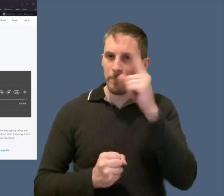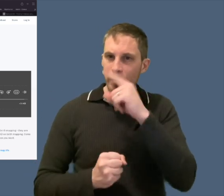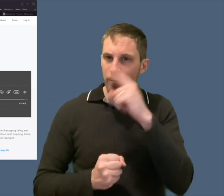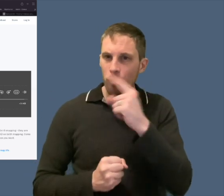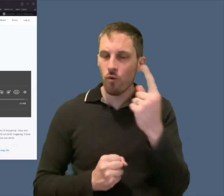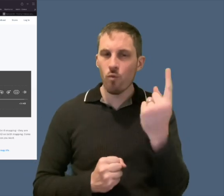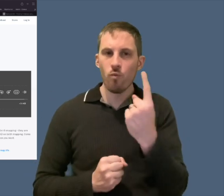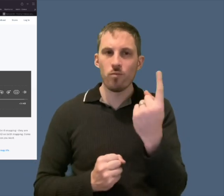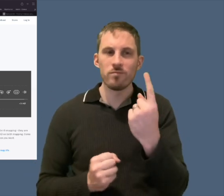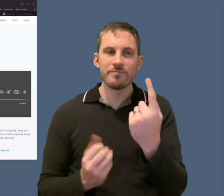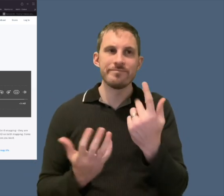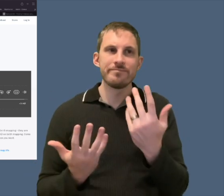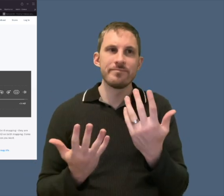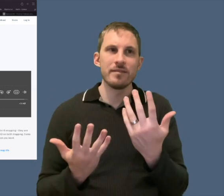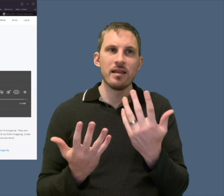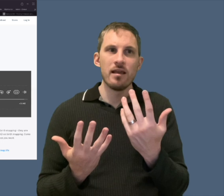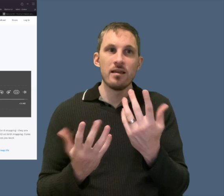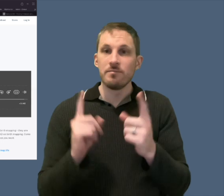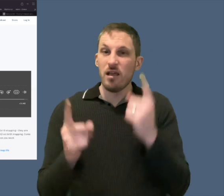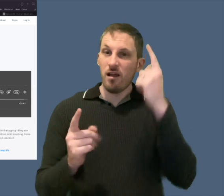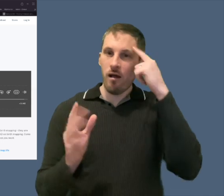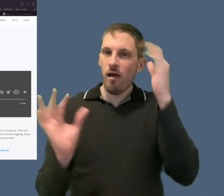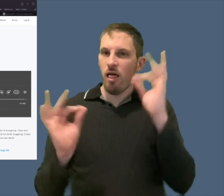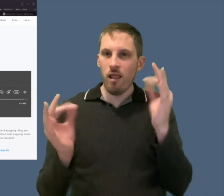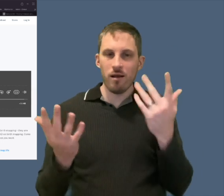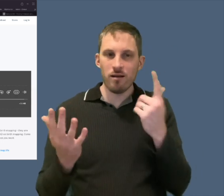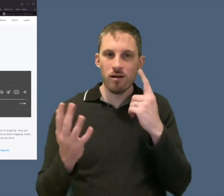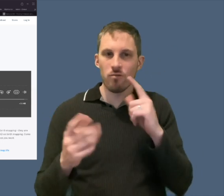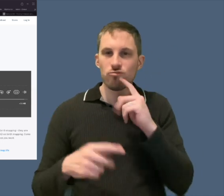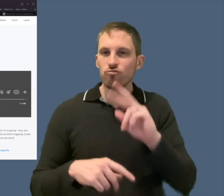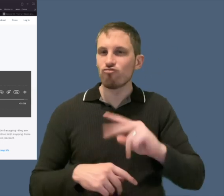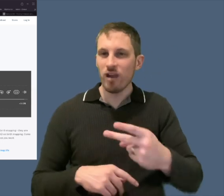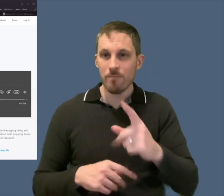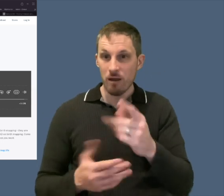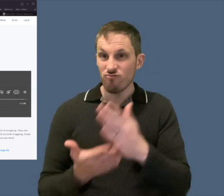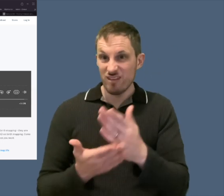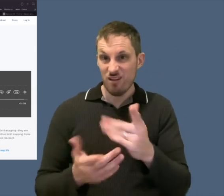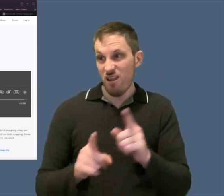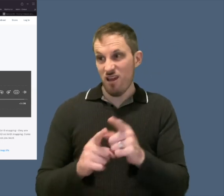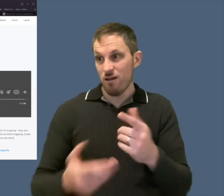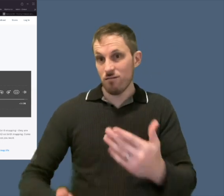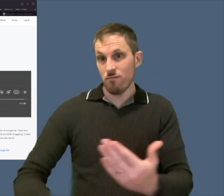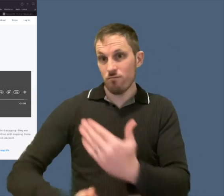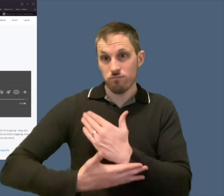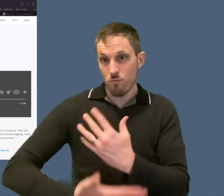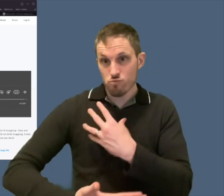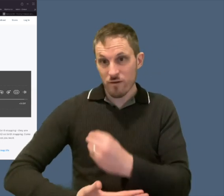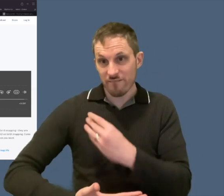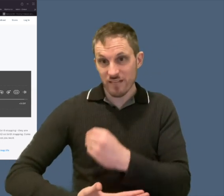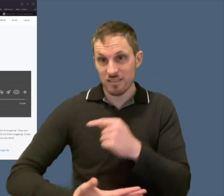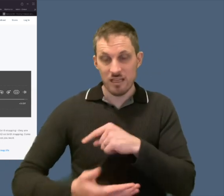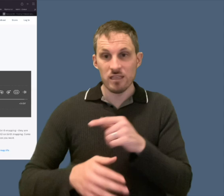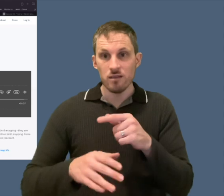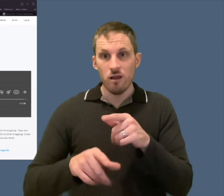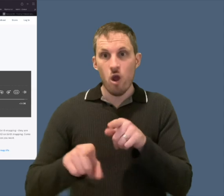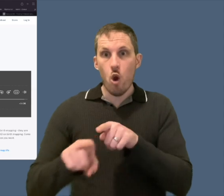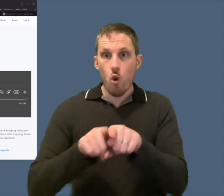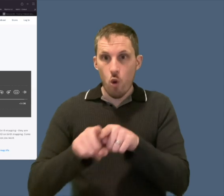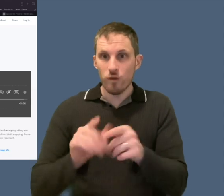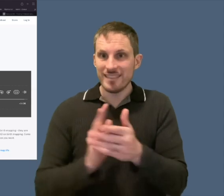assuming that it'll be easy for them. Breastfeeding is a learned skill. It takes time. And then we've got